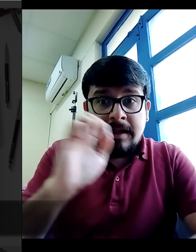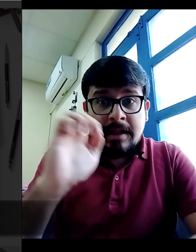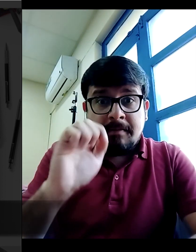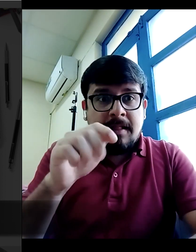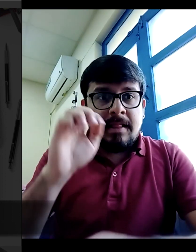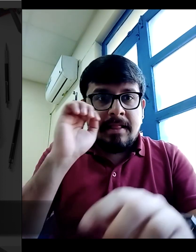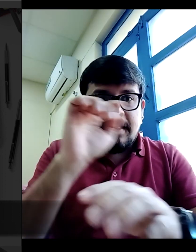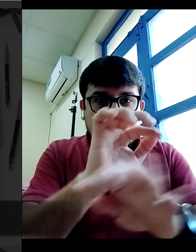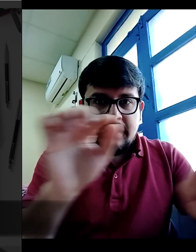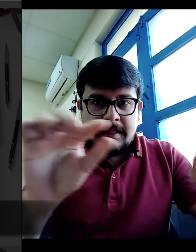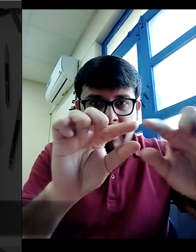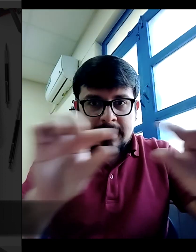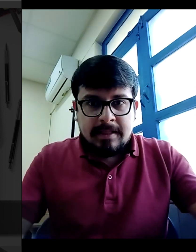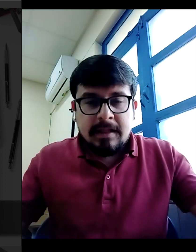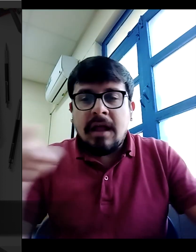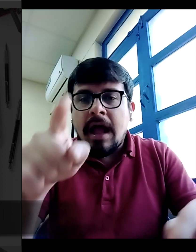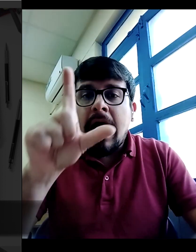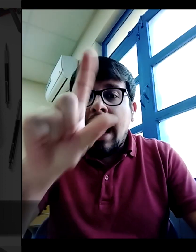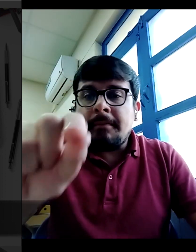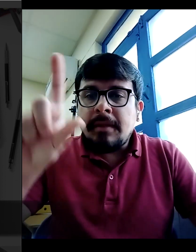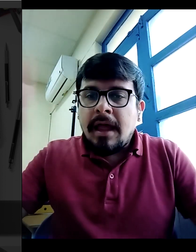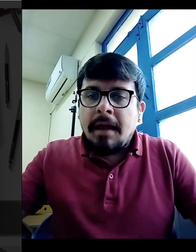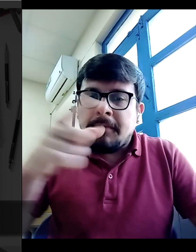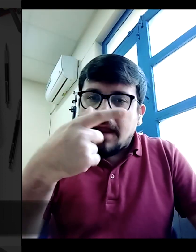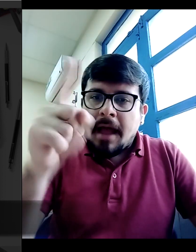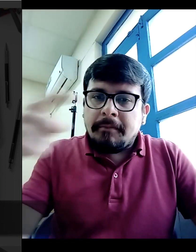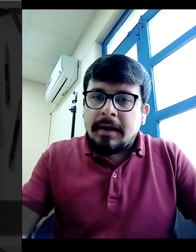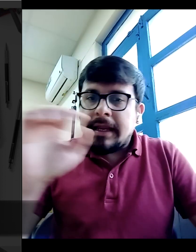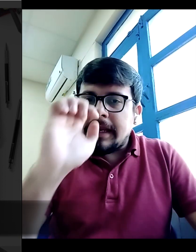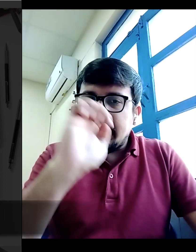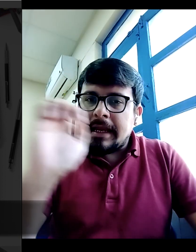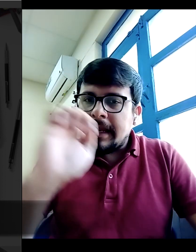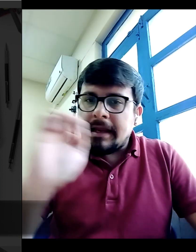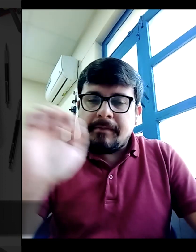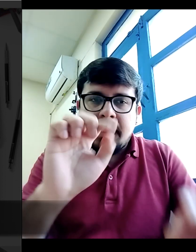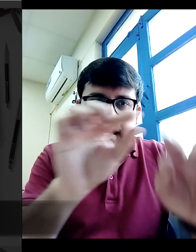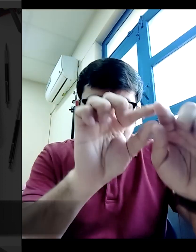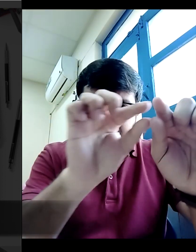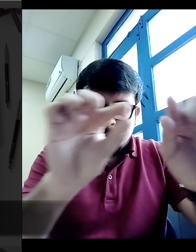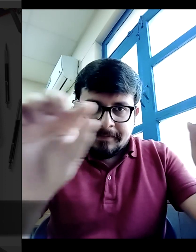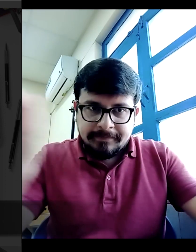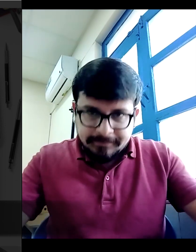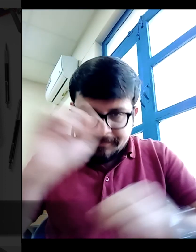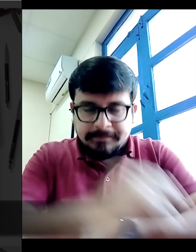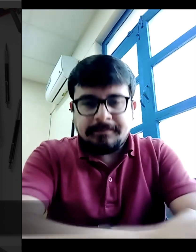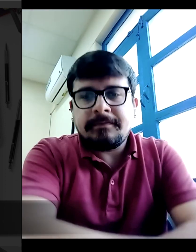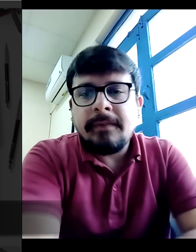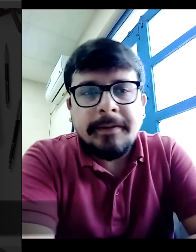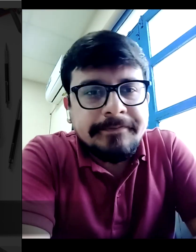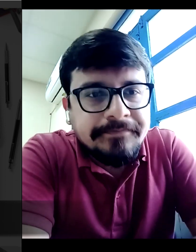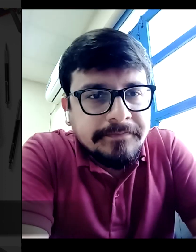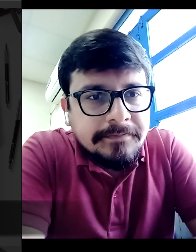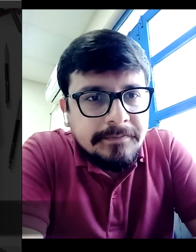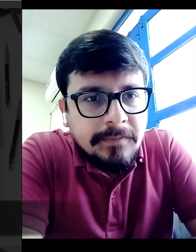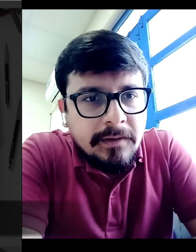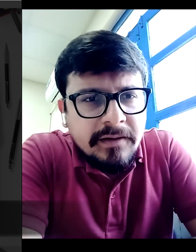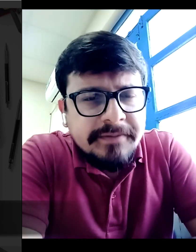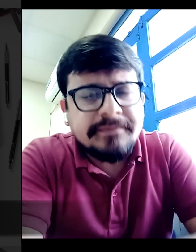You can use your own email address. And then you have to select a password.